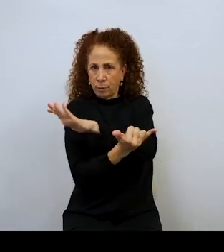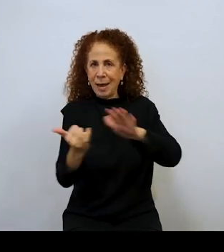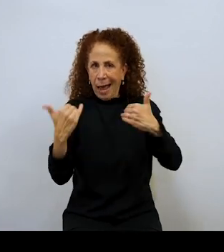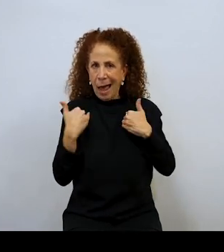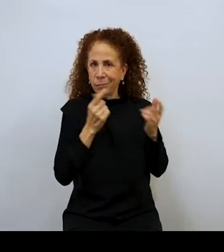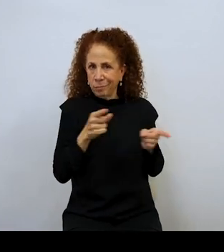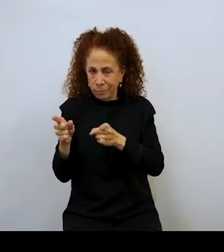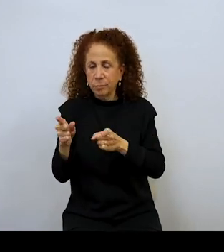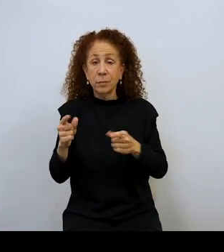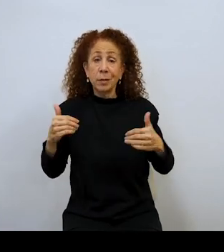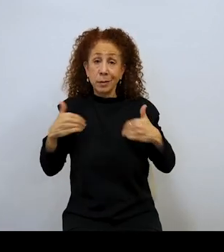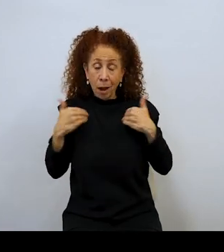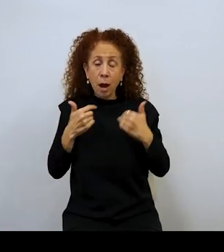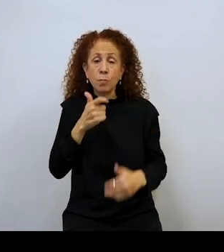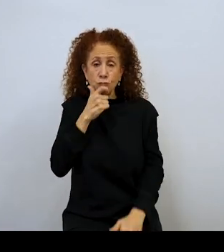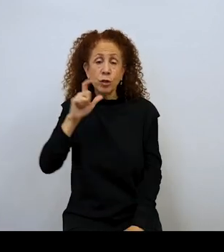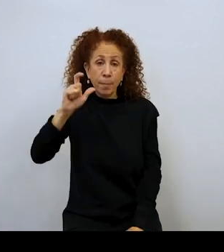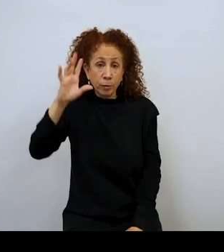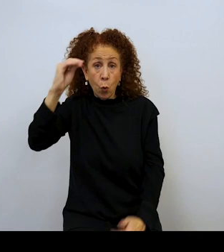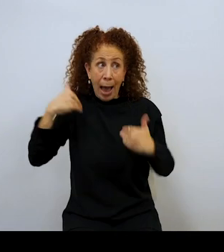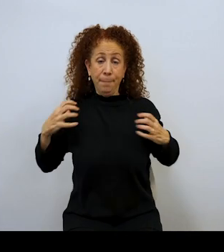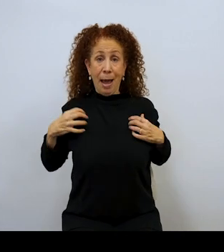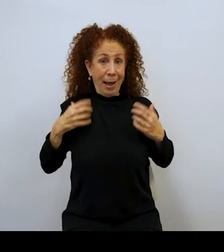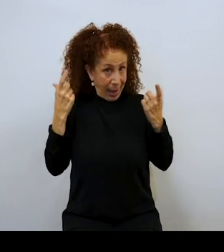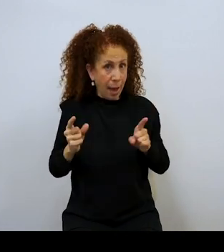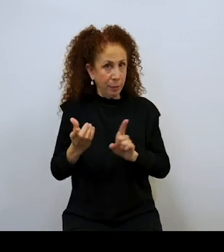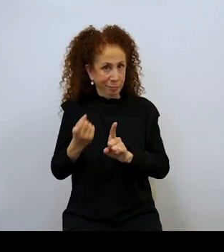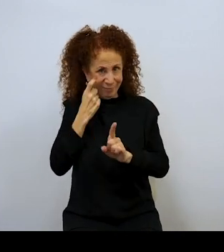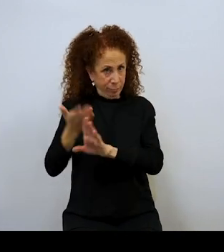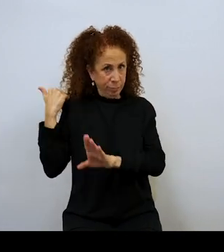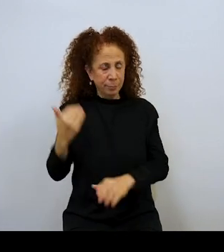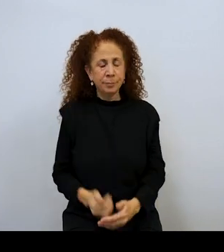Underground by these young British Muslim boys who were carrying the bombs in their